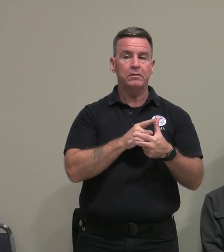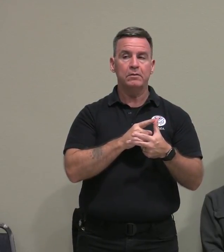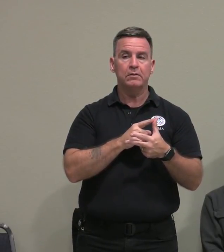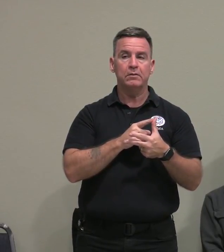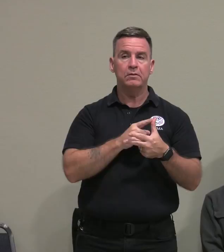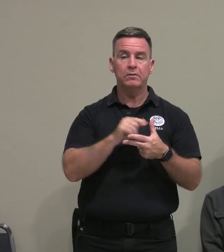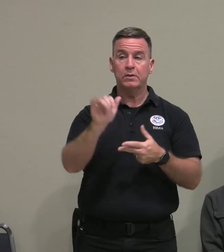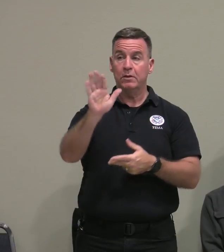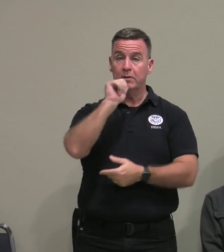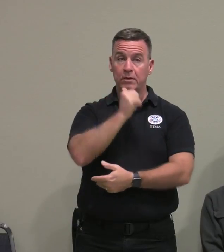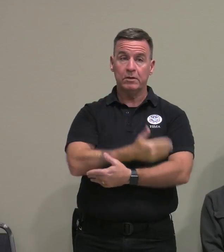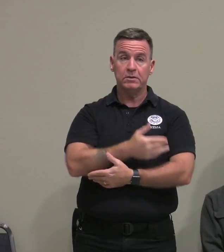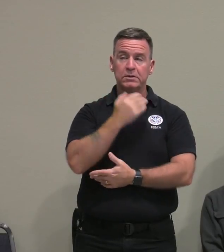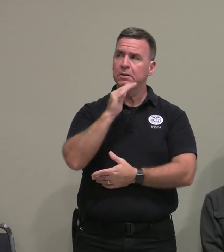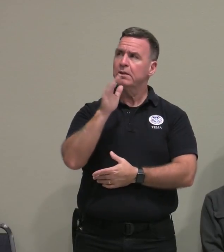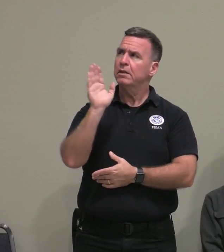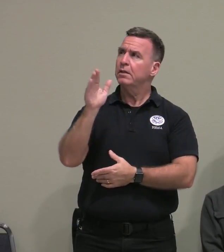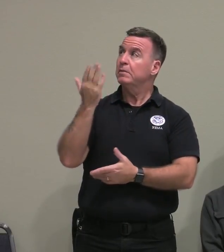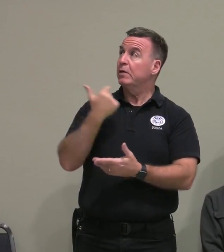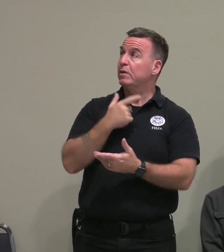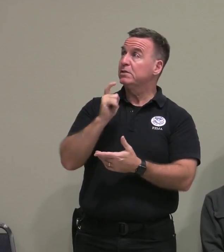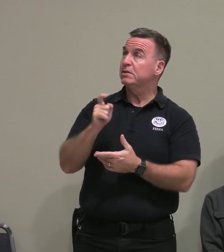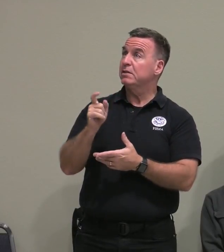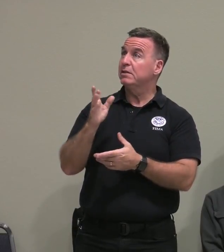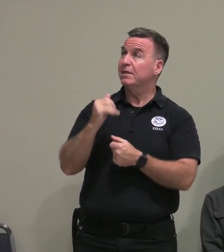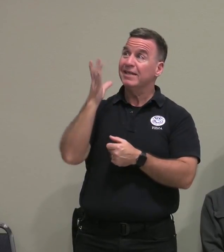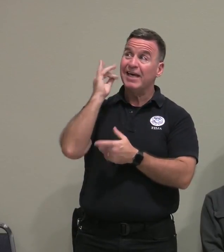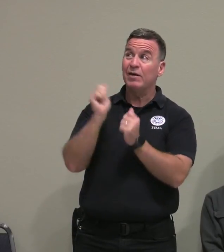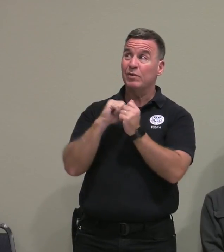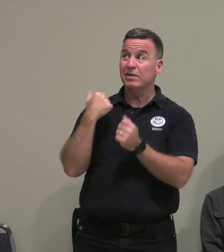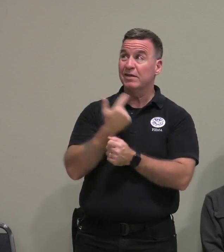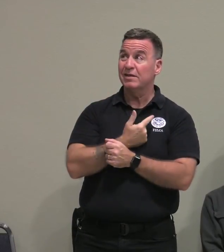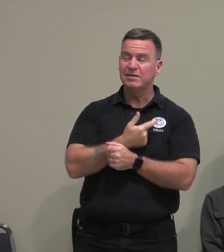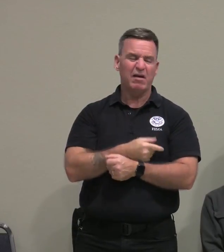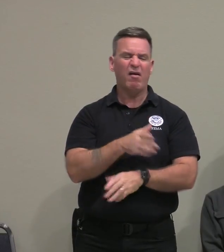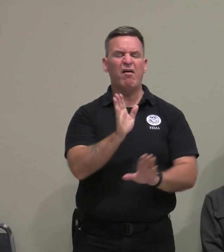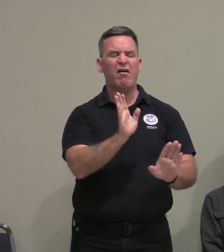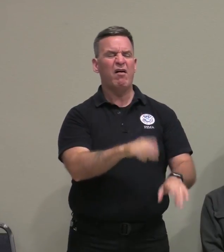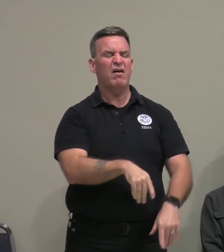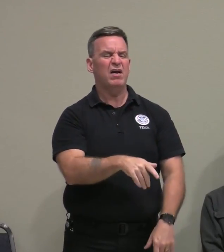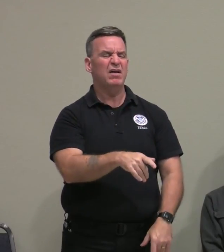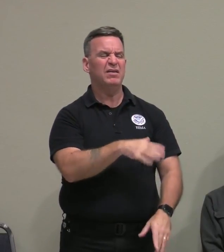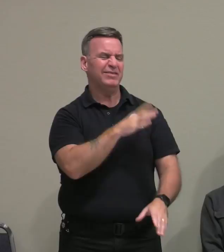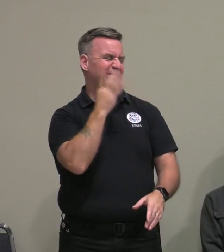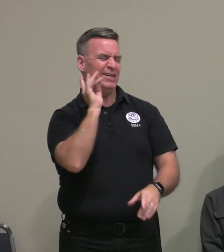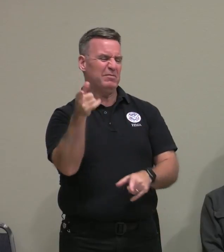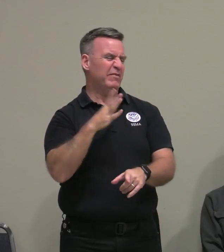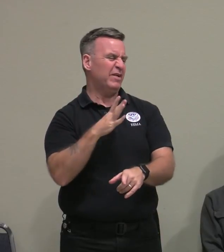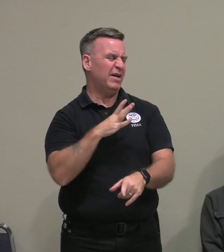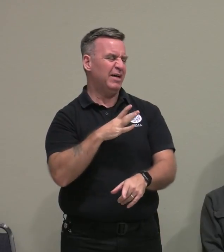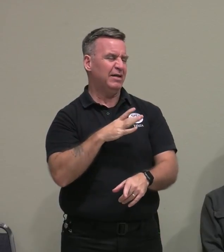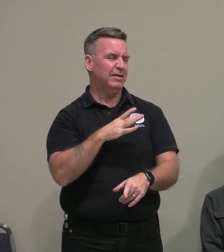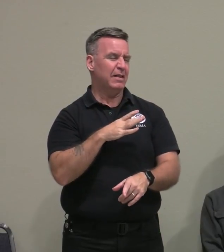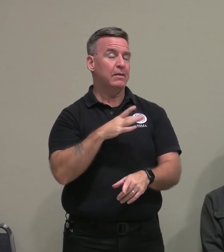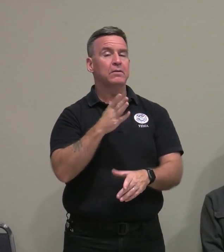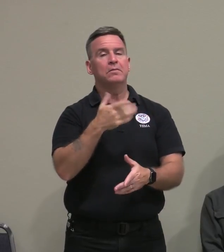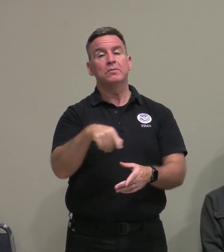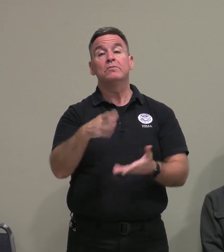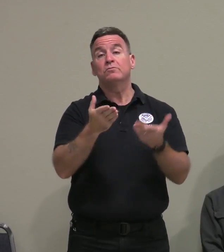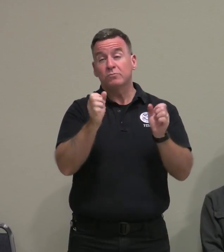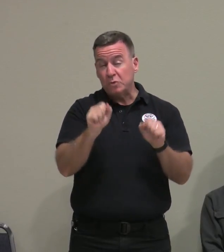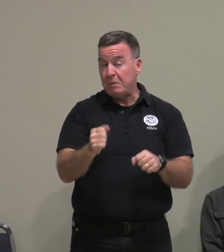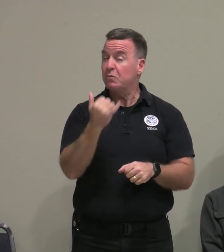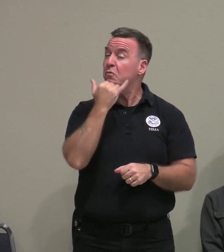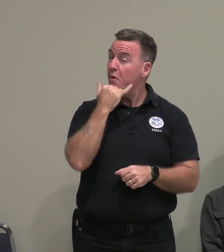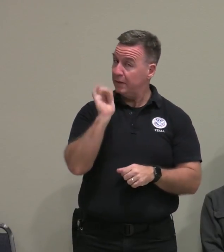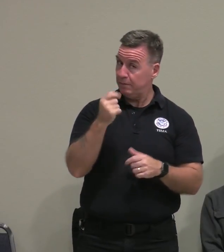daughter says, hey, maybe we should take the cat with us. And you say, no, he's an outside cat. He'll be okay. You're probably wrong